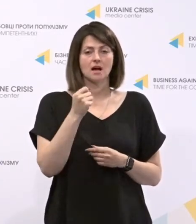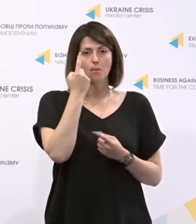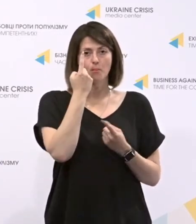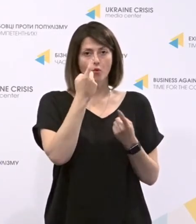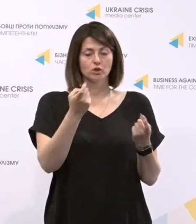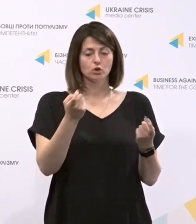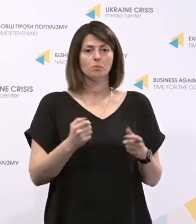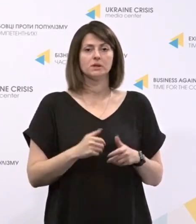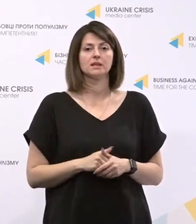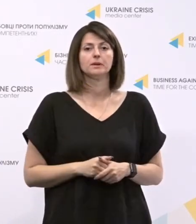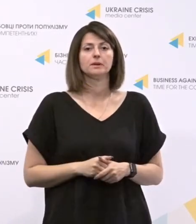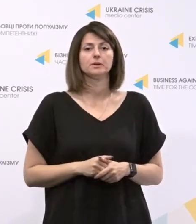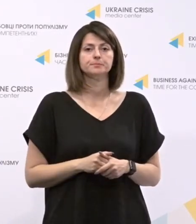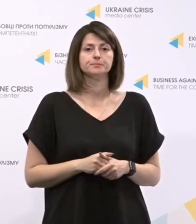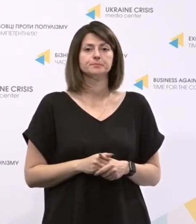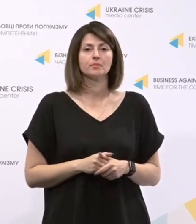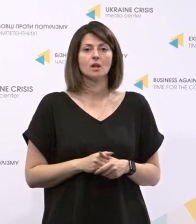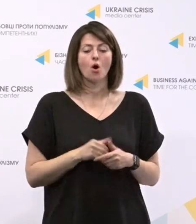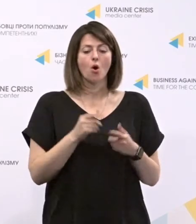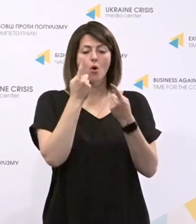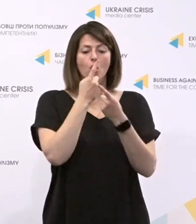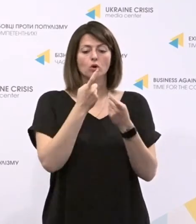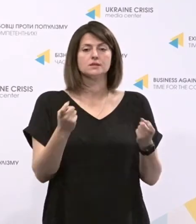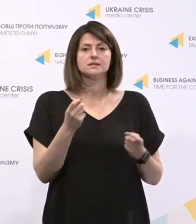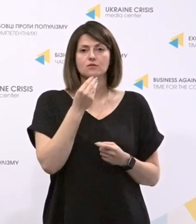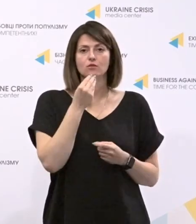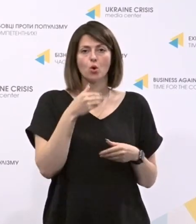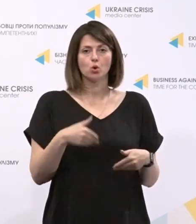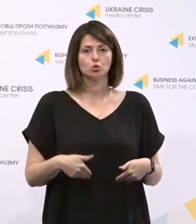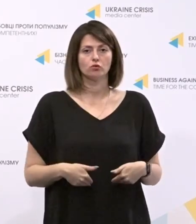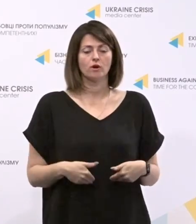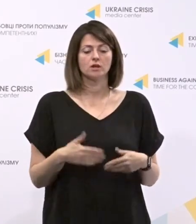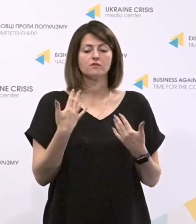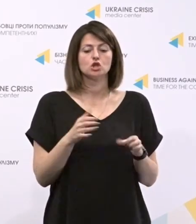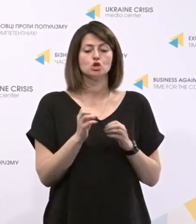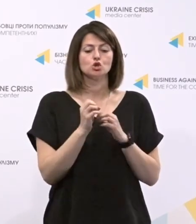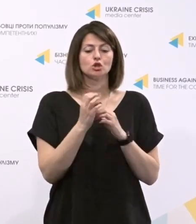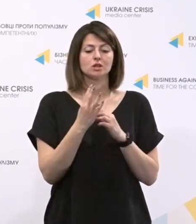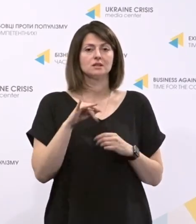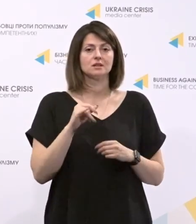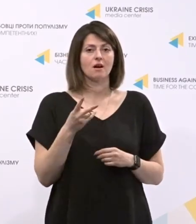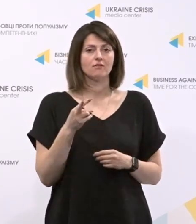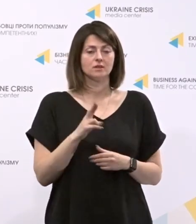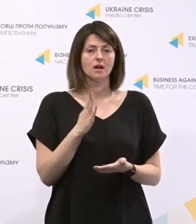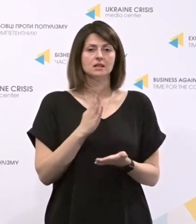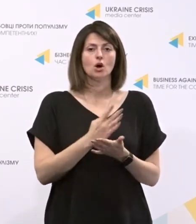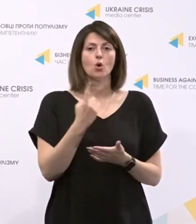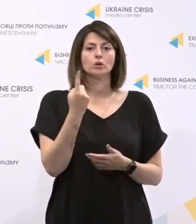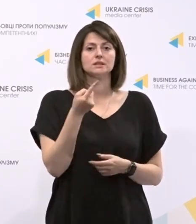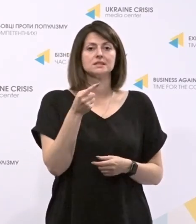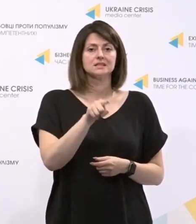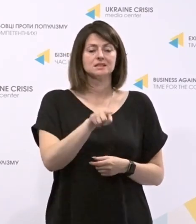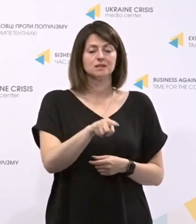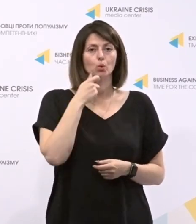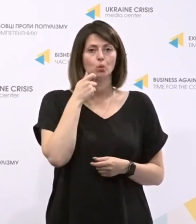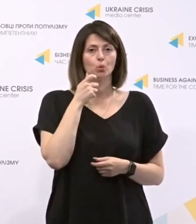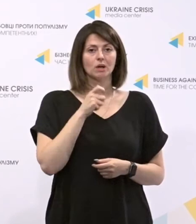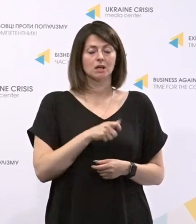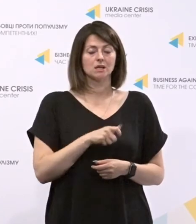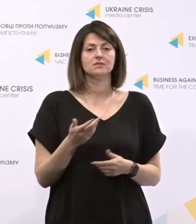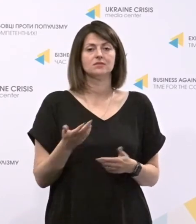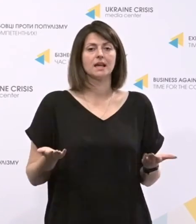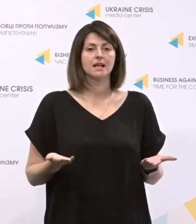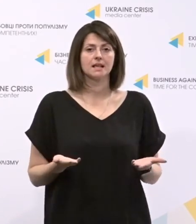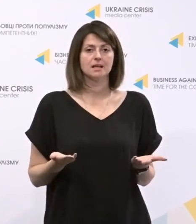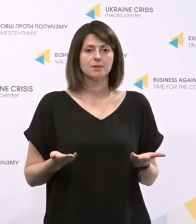has been transferred out of Crimea. Following a trial in 2015, which raised a number of